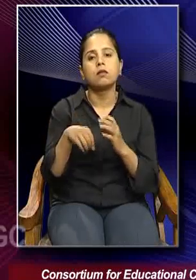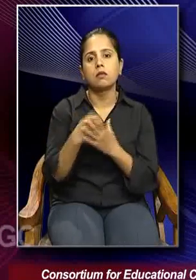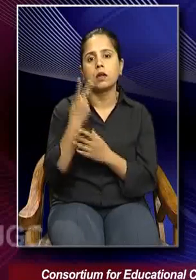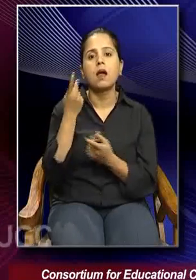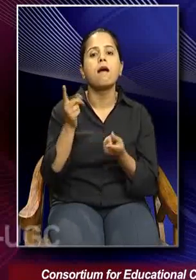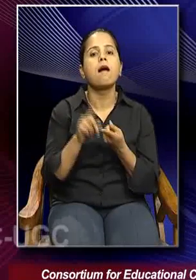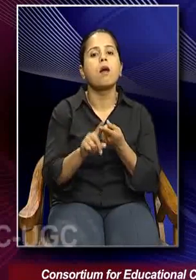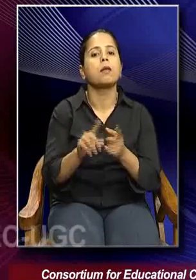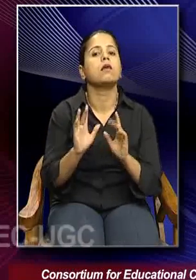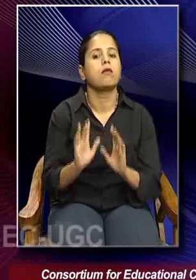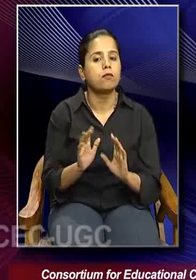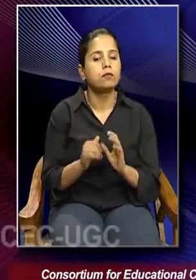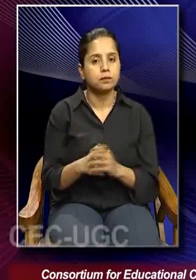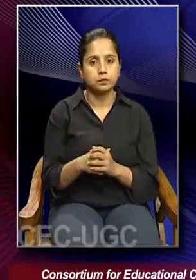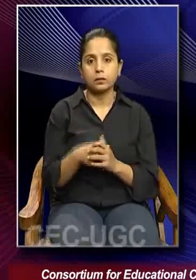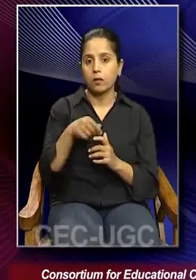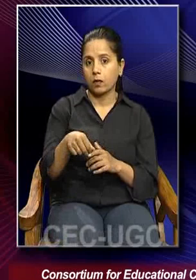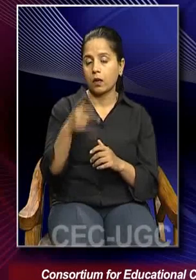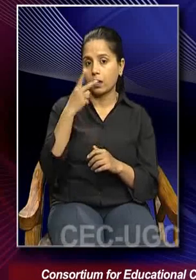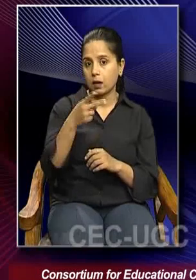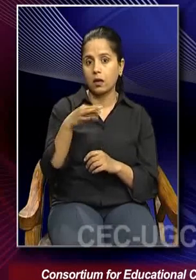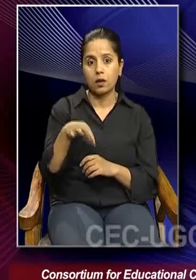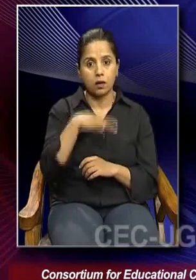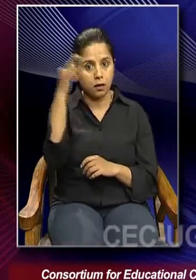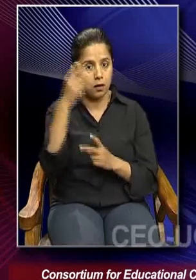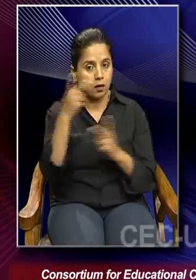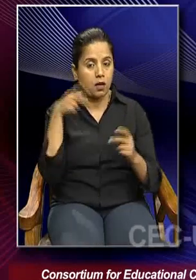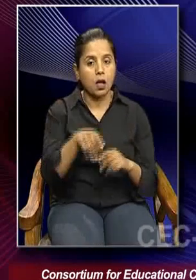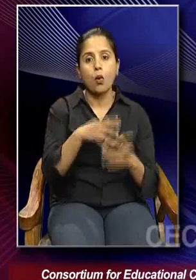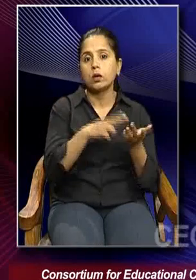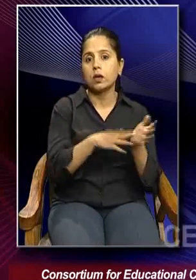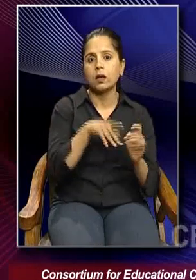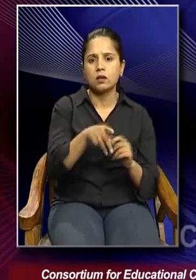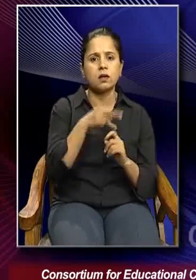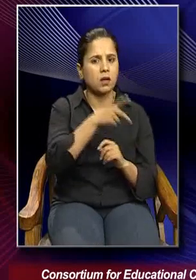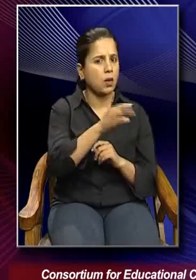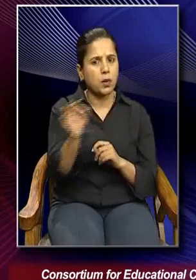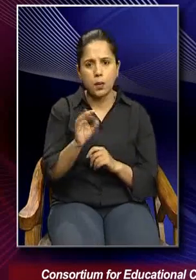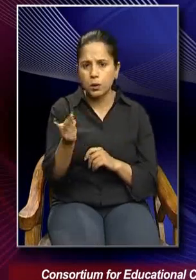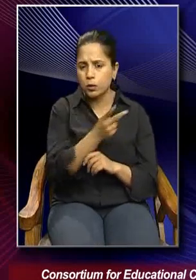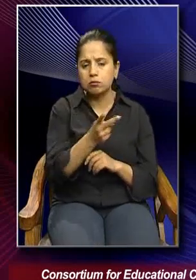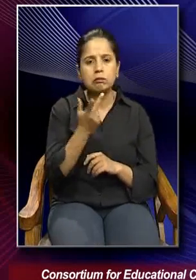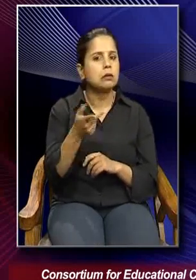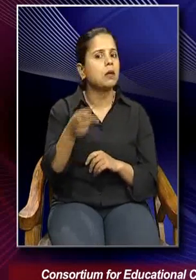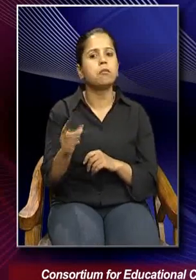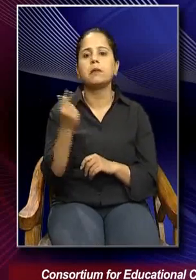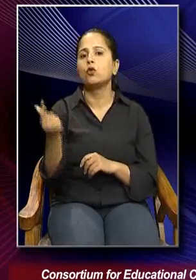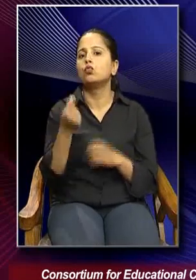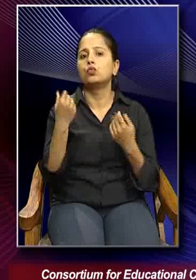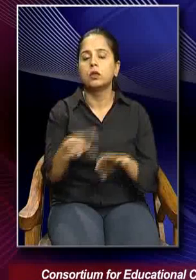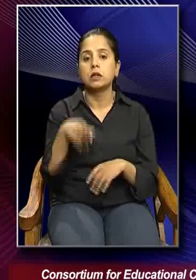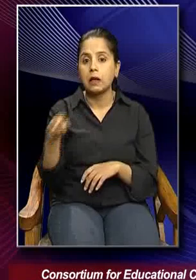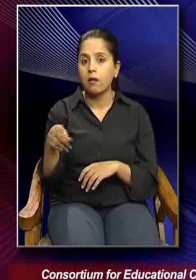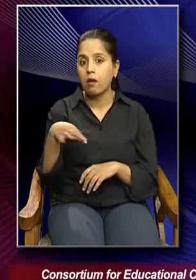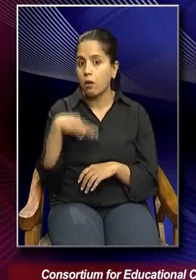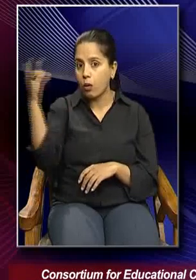place. So Purush without Prakriti, they say, is lame, and Prakriti without